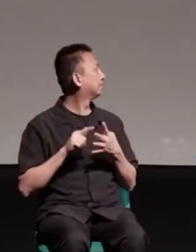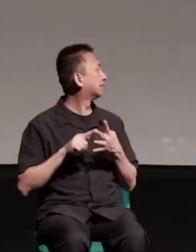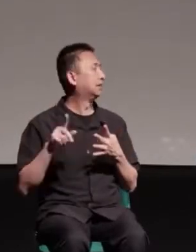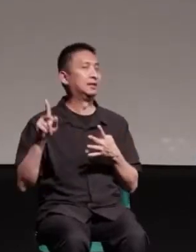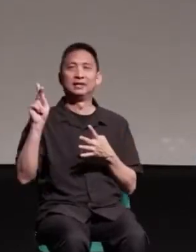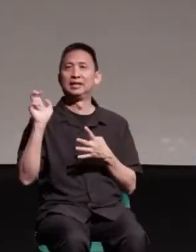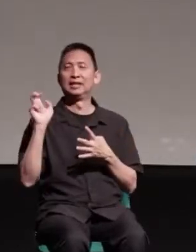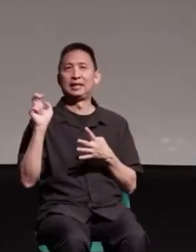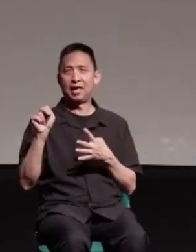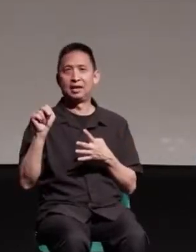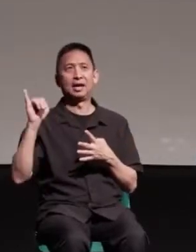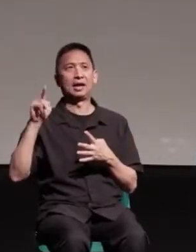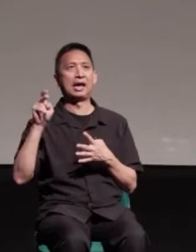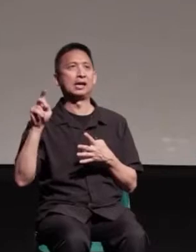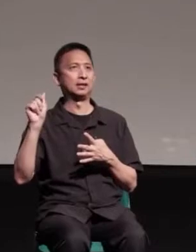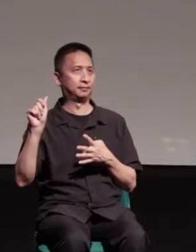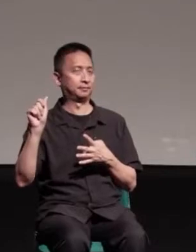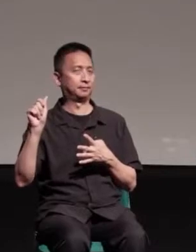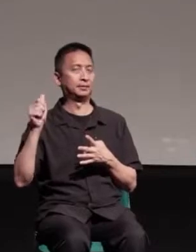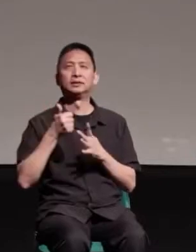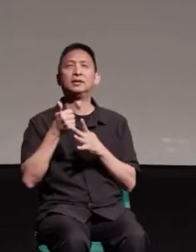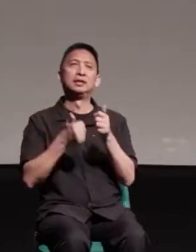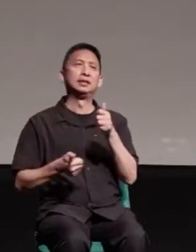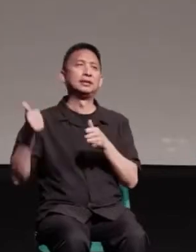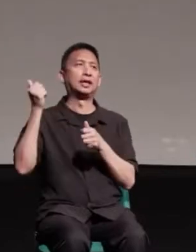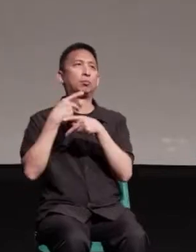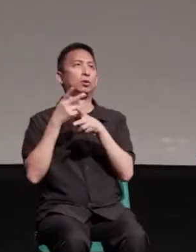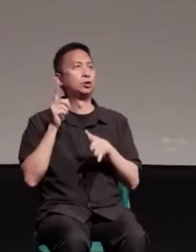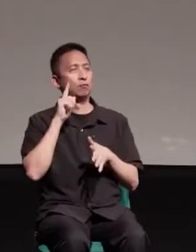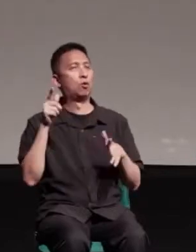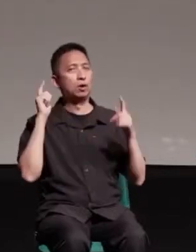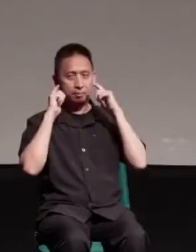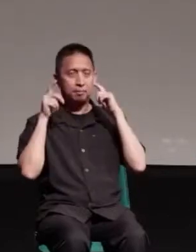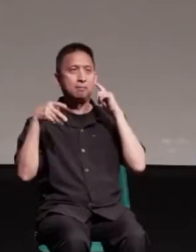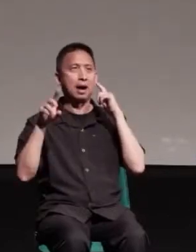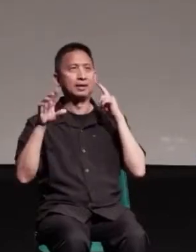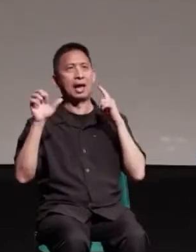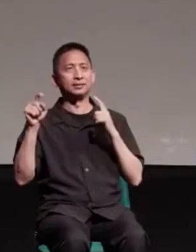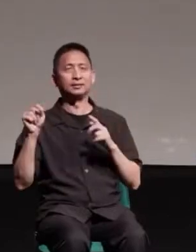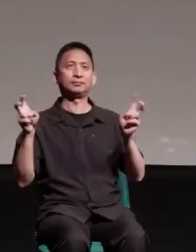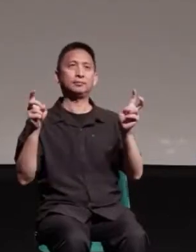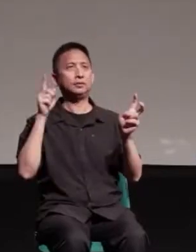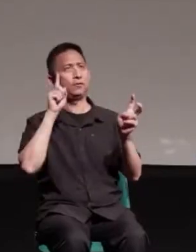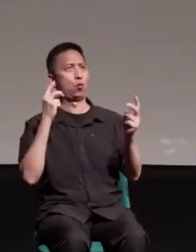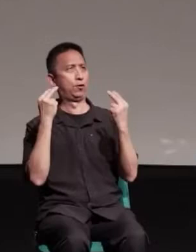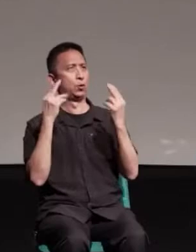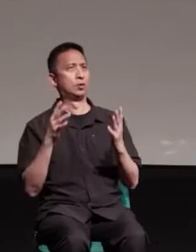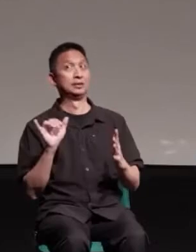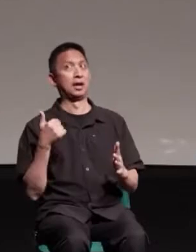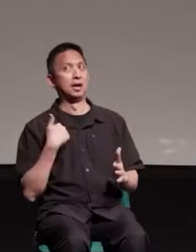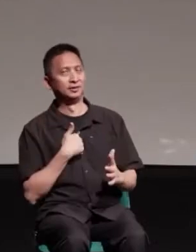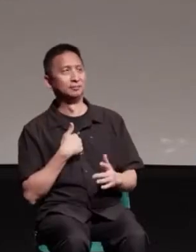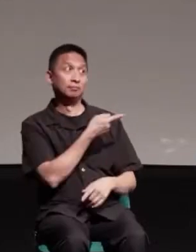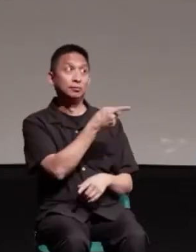Ikeda, currently executive producer of a podcast named Viewers Like Us, which all of you should listen to